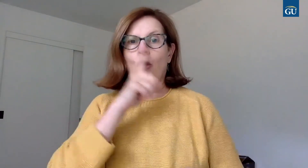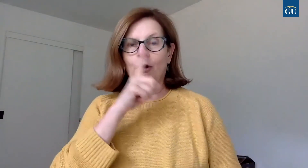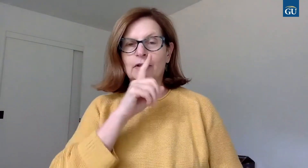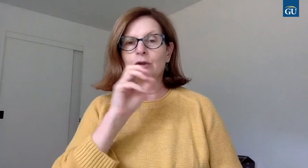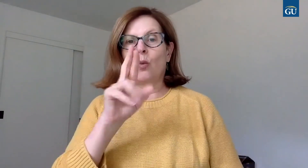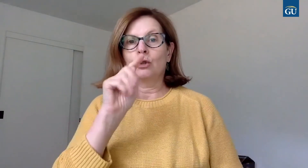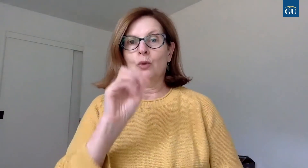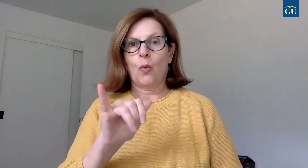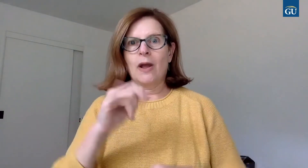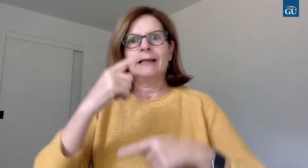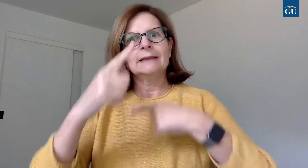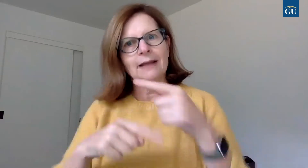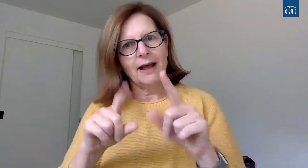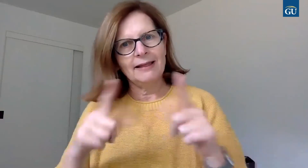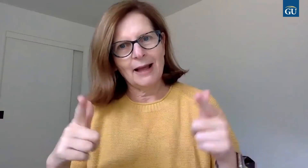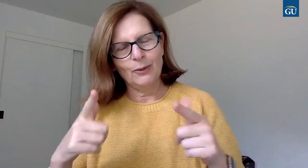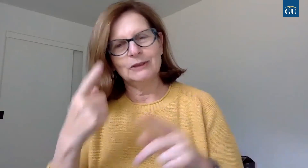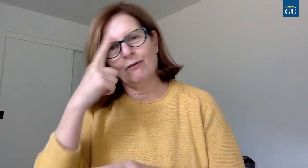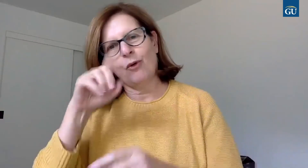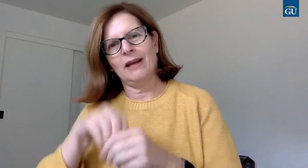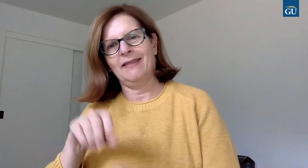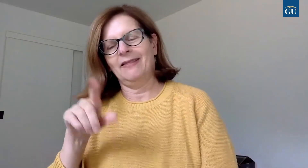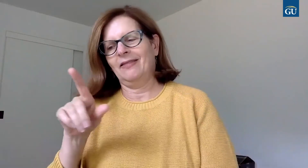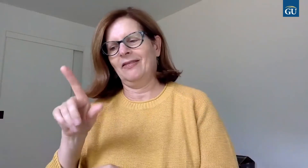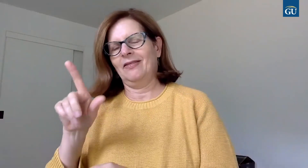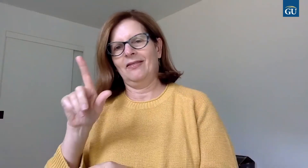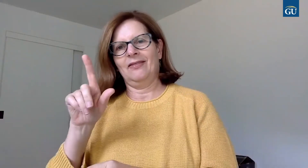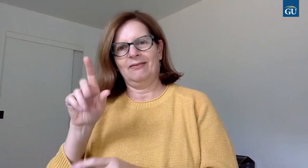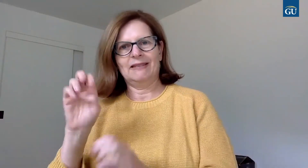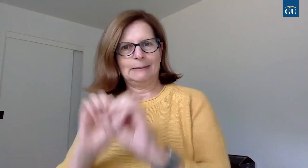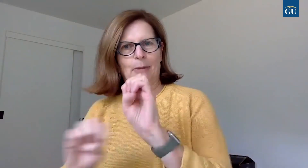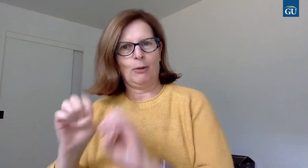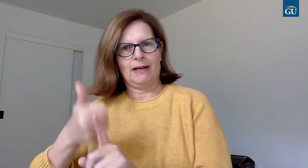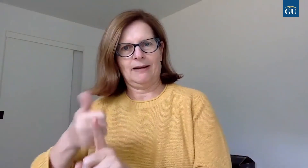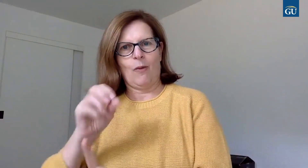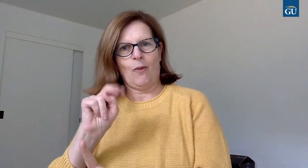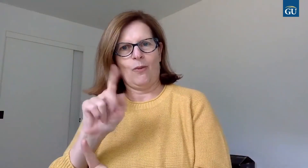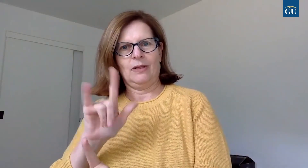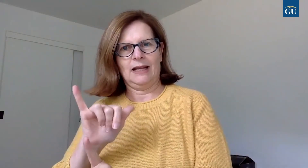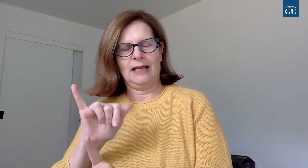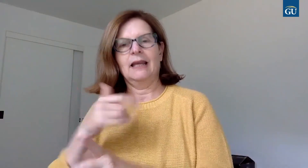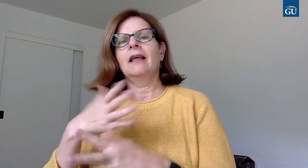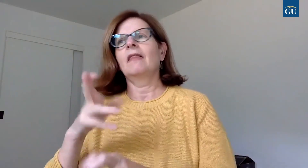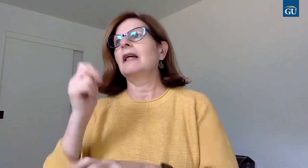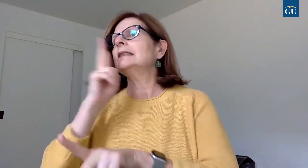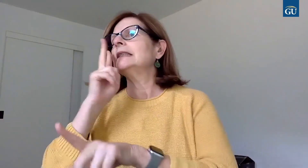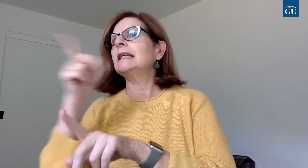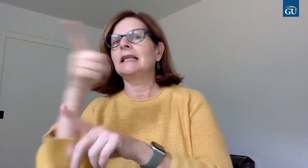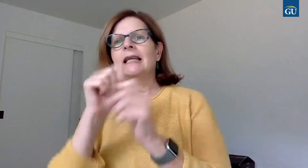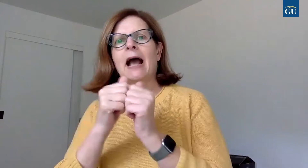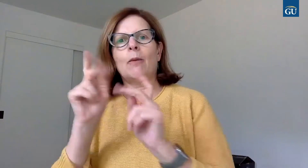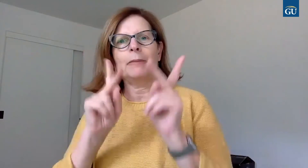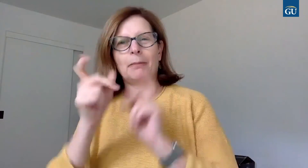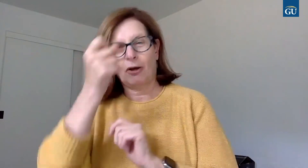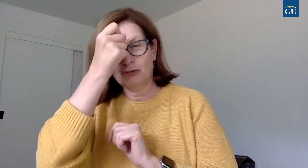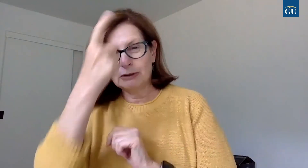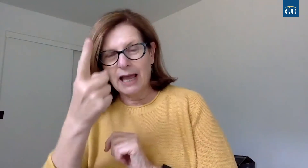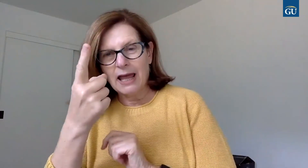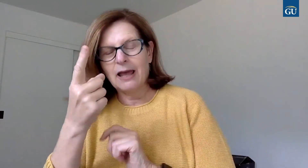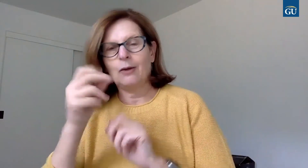artificial languages. I would like to create a toy or artificial sign language for experiments only, then